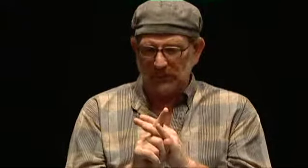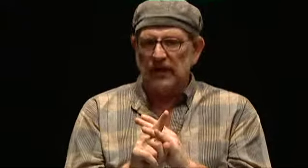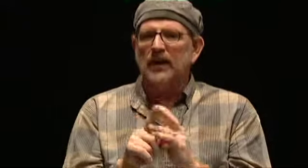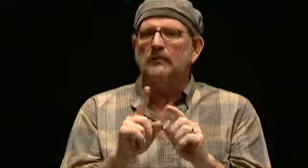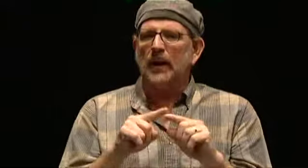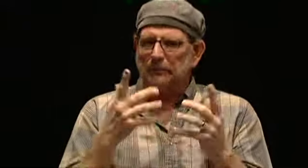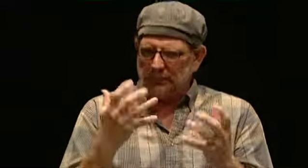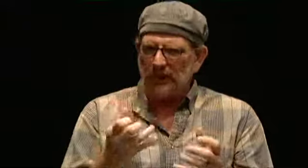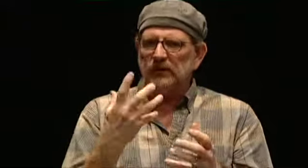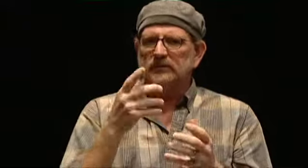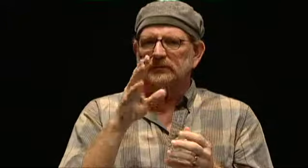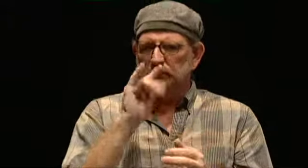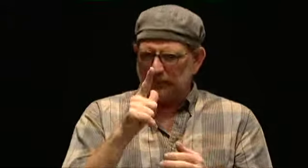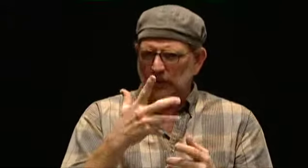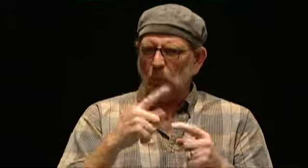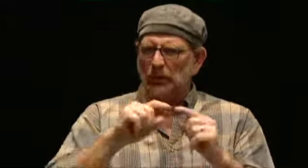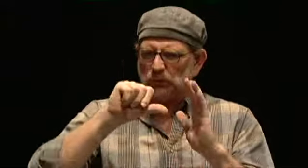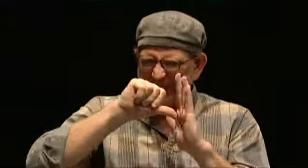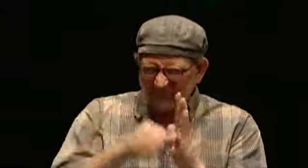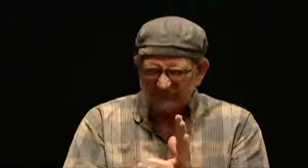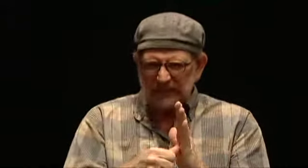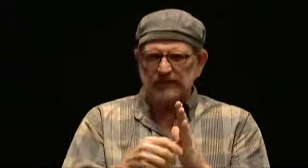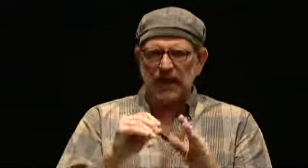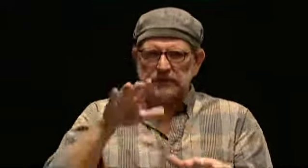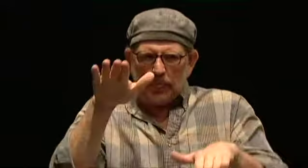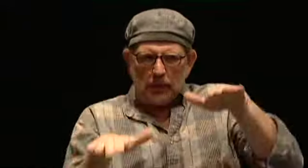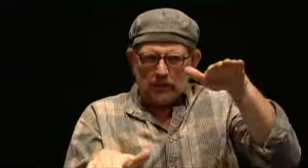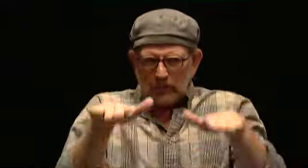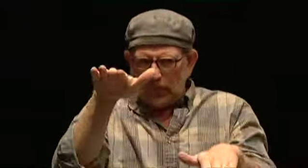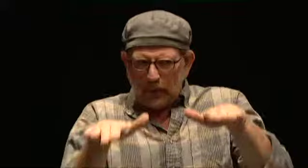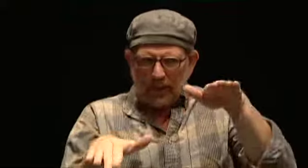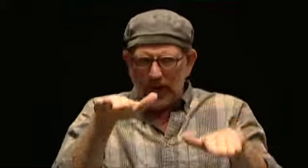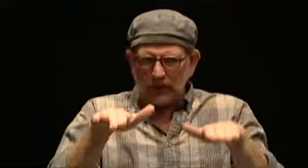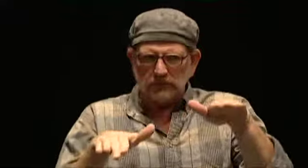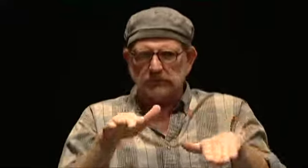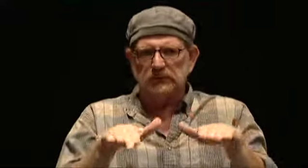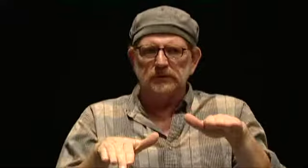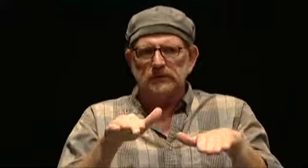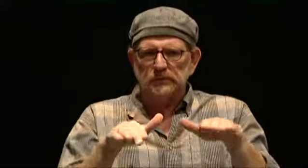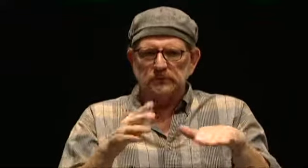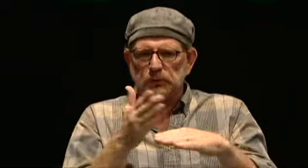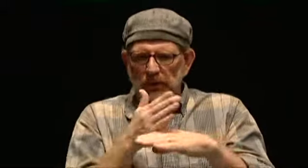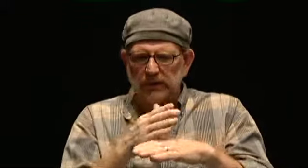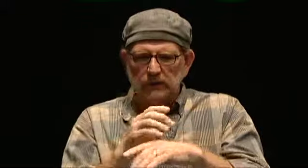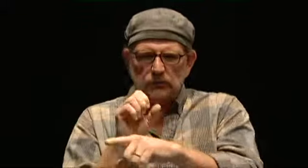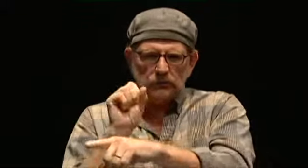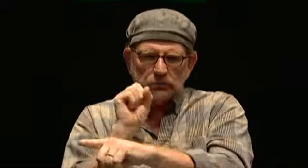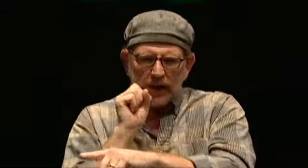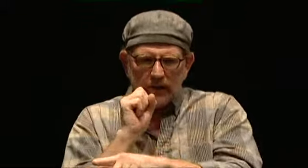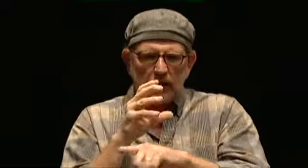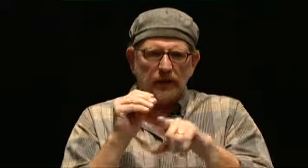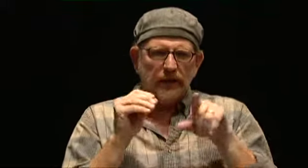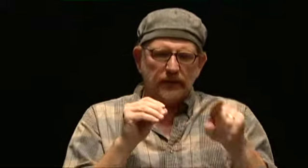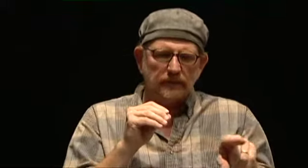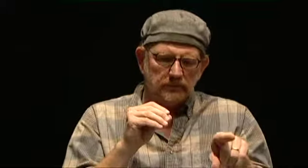up. But Bill wanted to emphasize the balance between Shylock